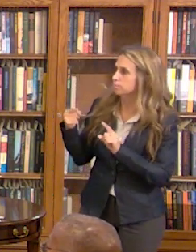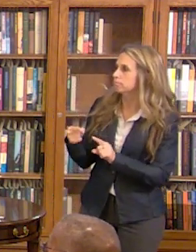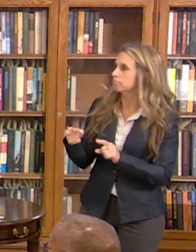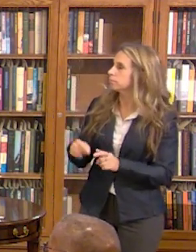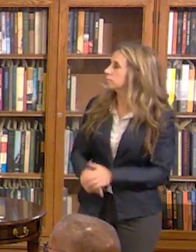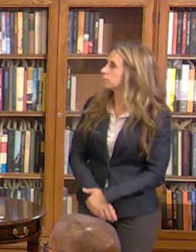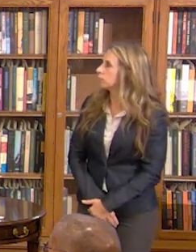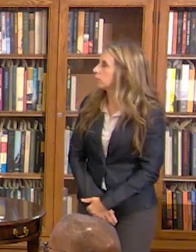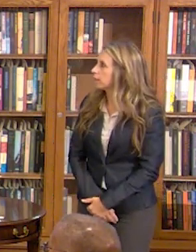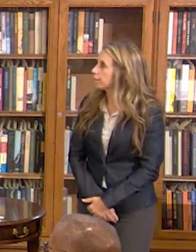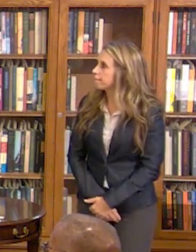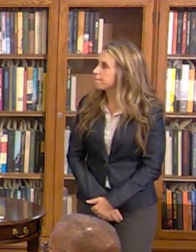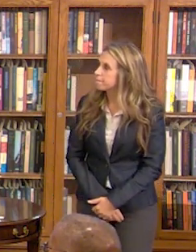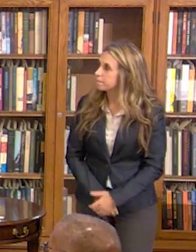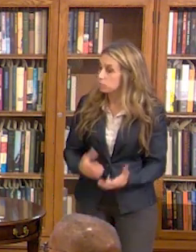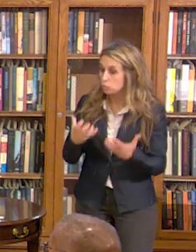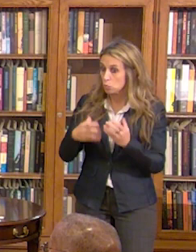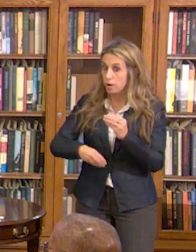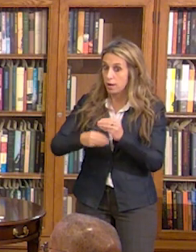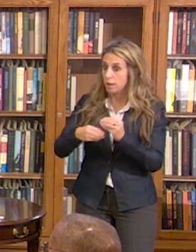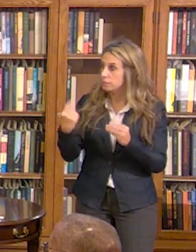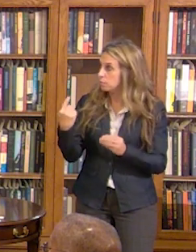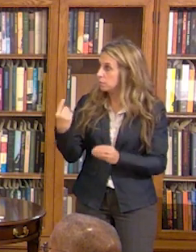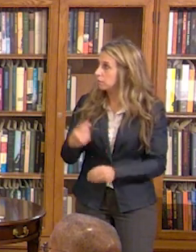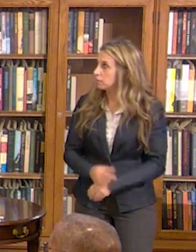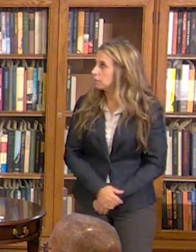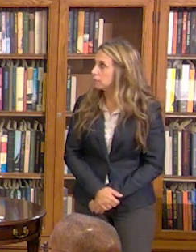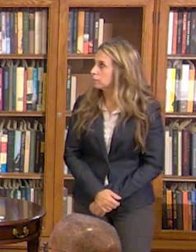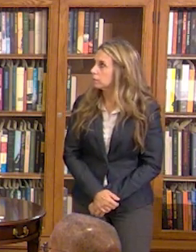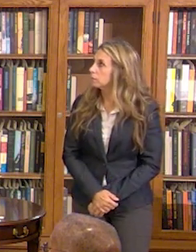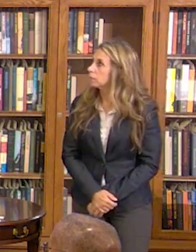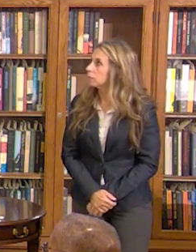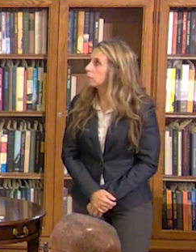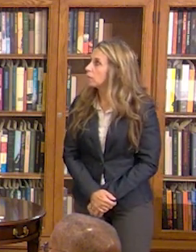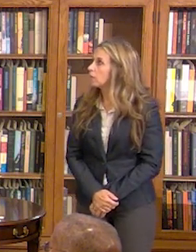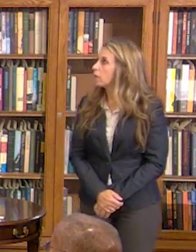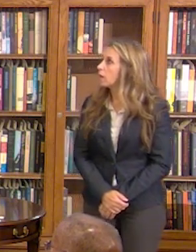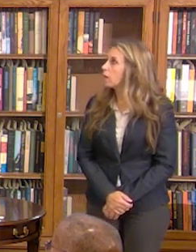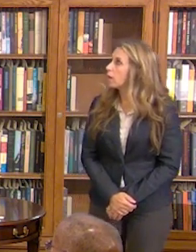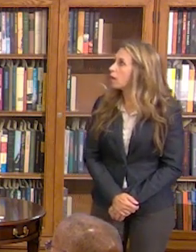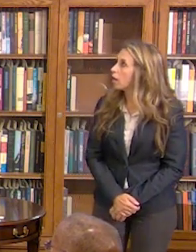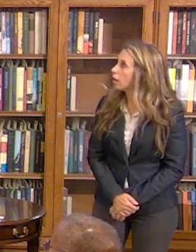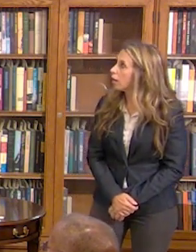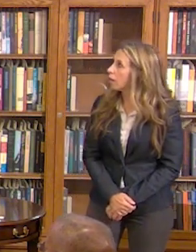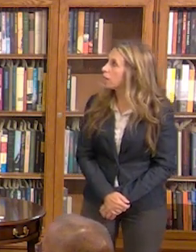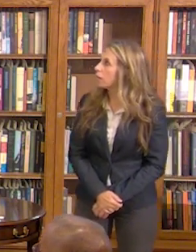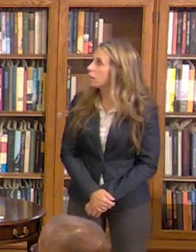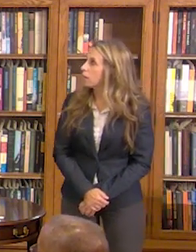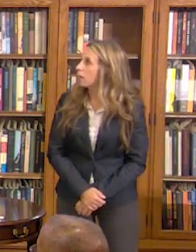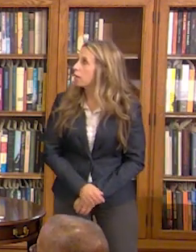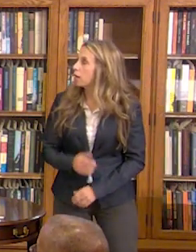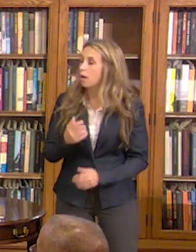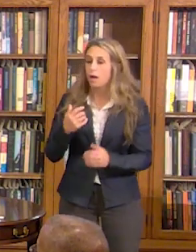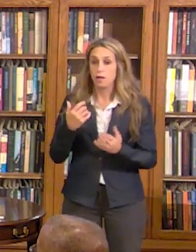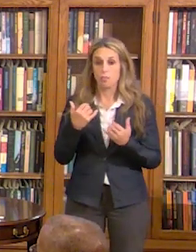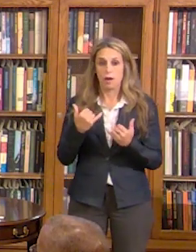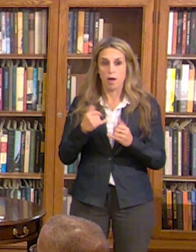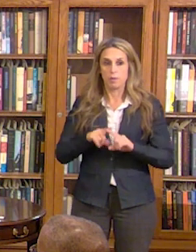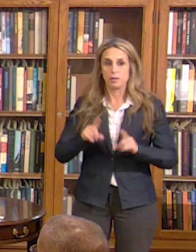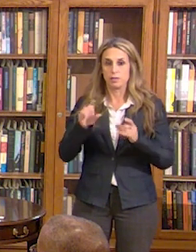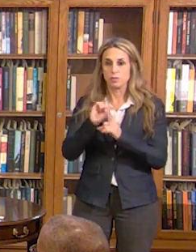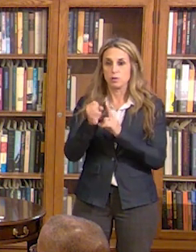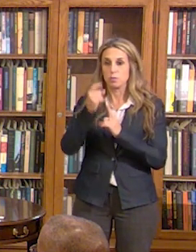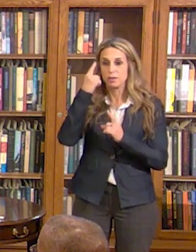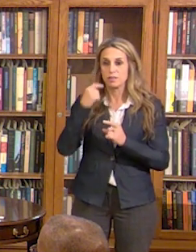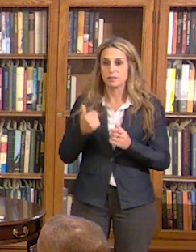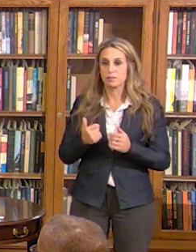way did you want to talk okay I'm in a really different situation because I'm in